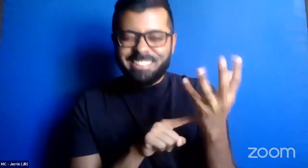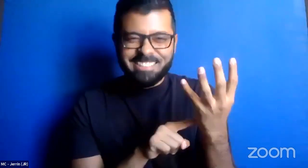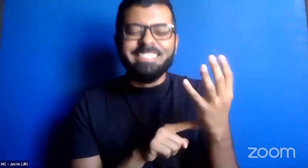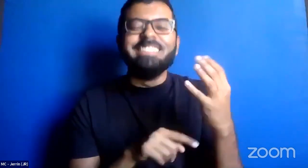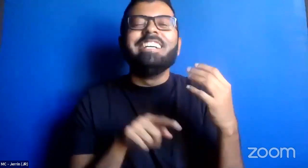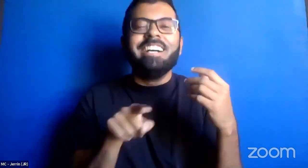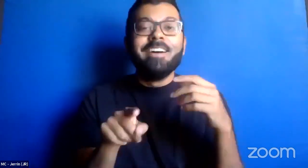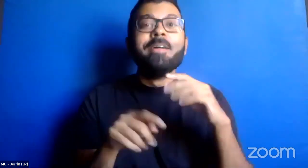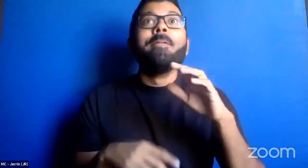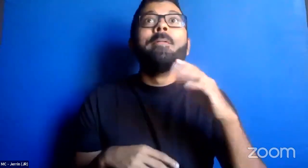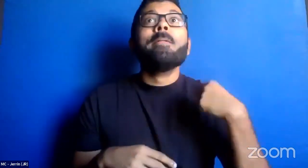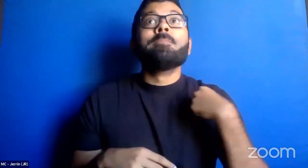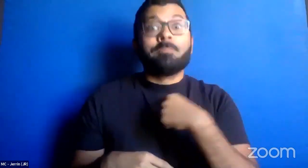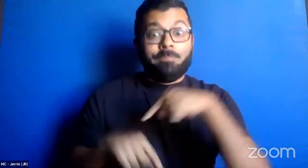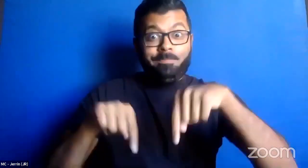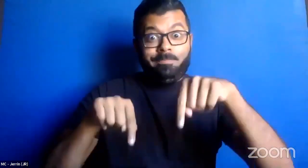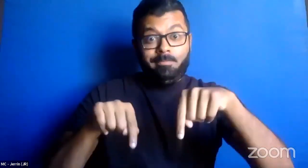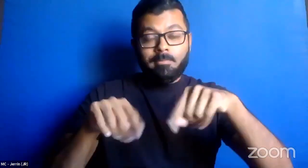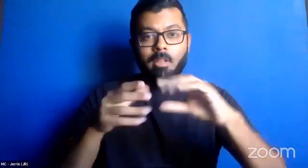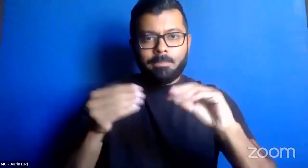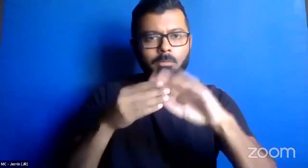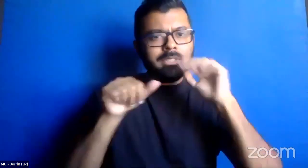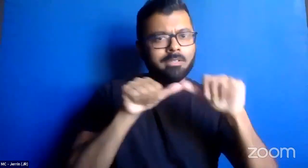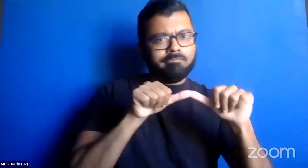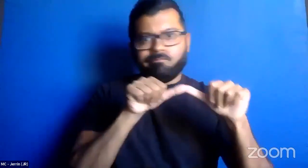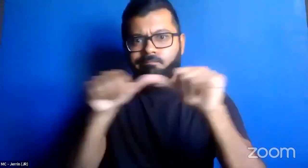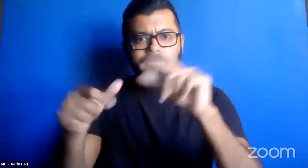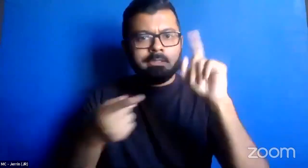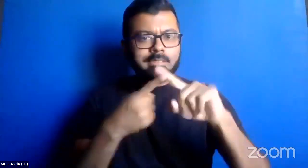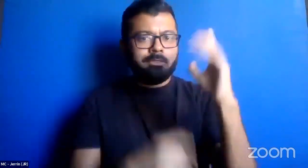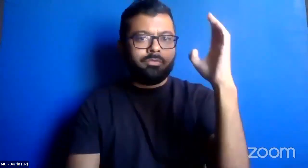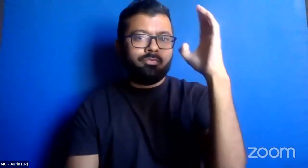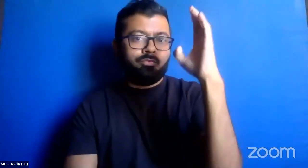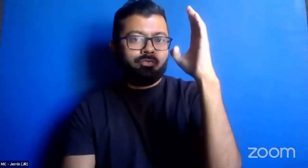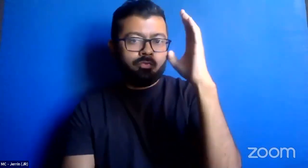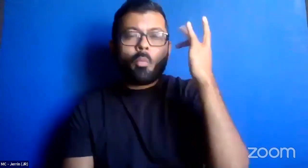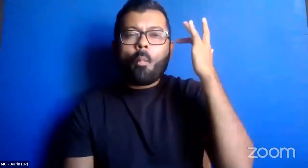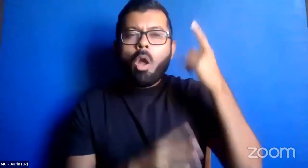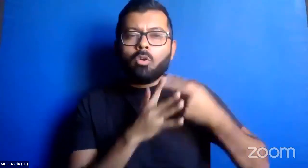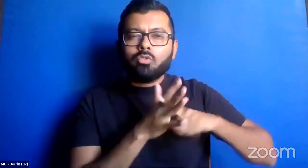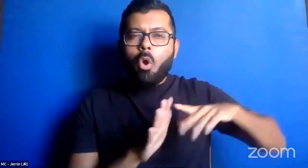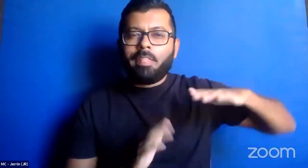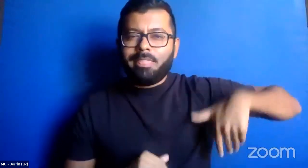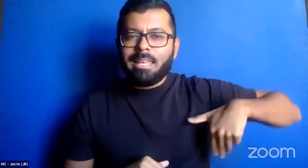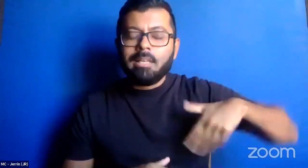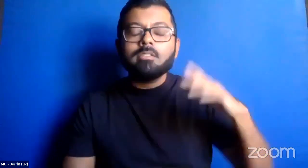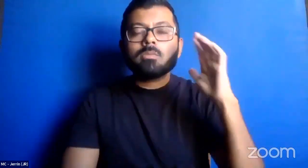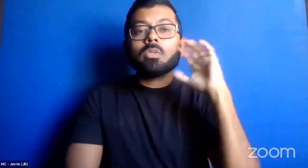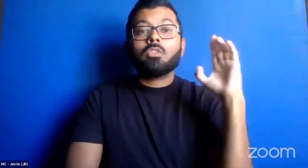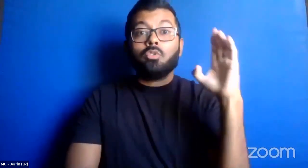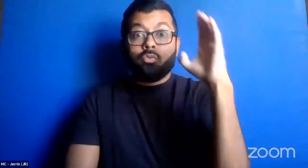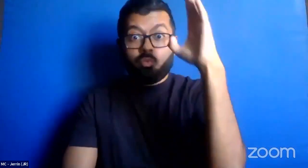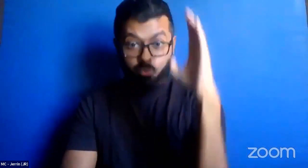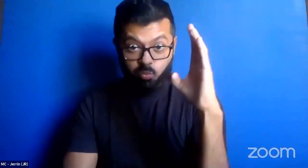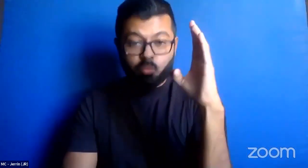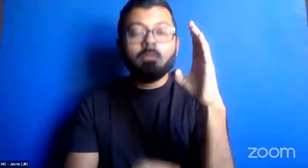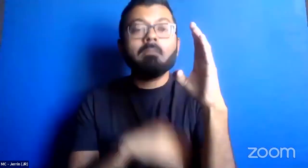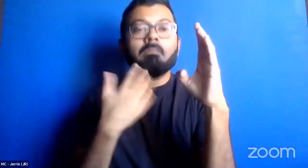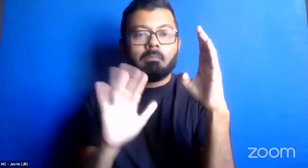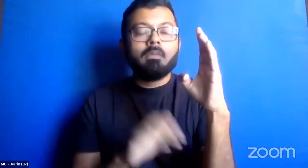I was talking with Trisha, and we will go with community comments until